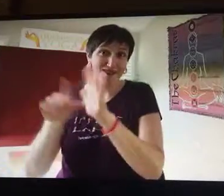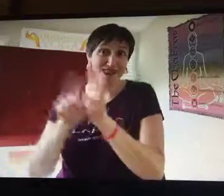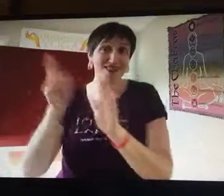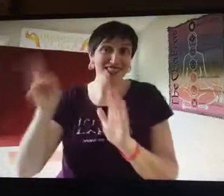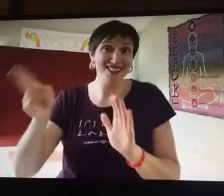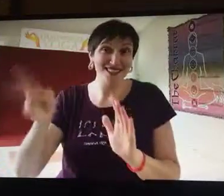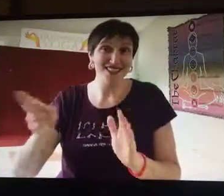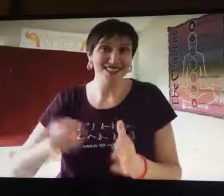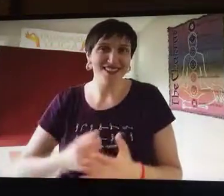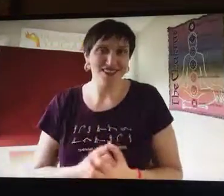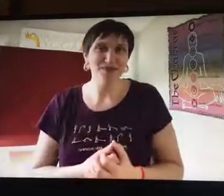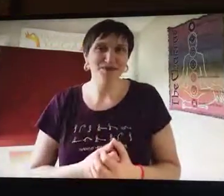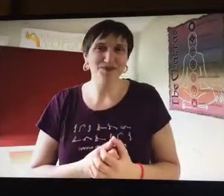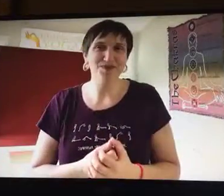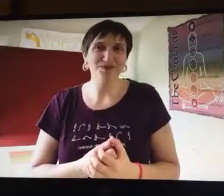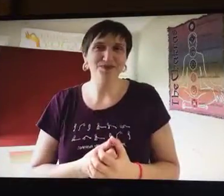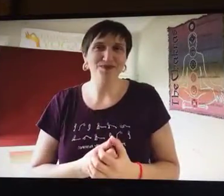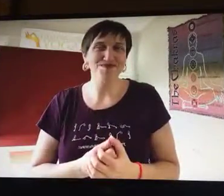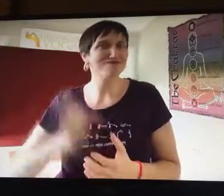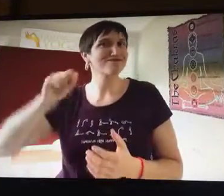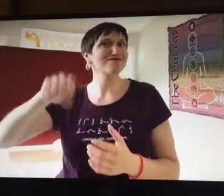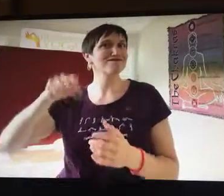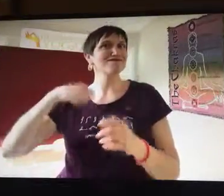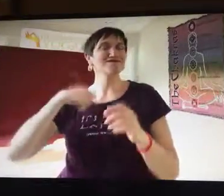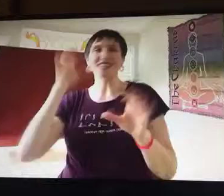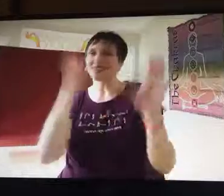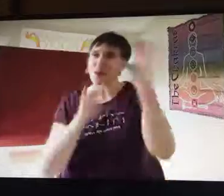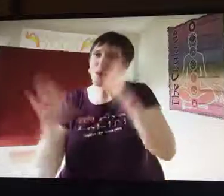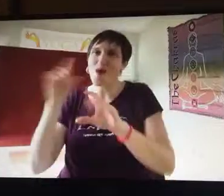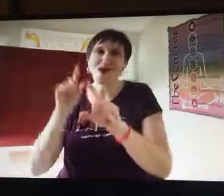I'm going to expand on a little background history.